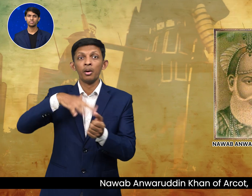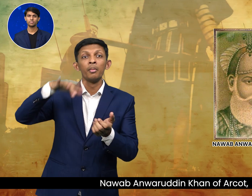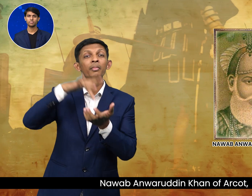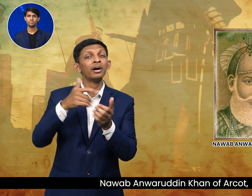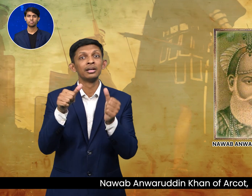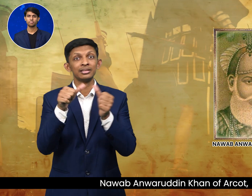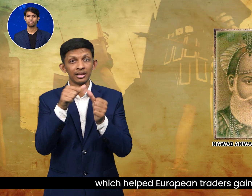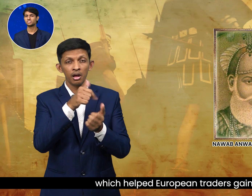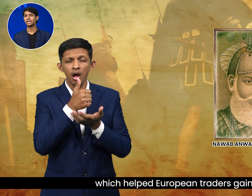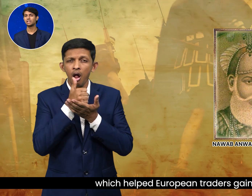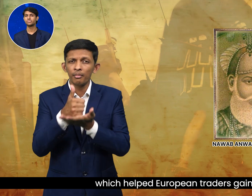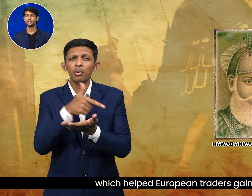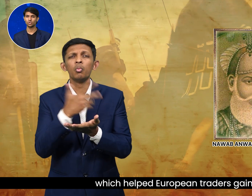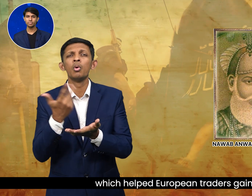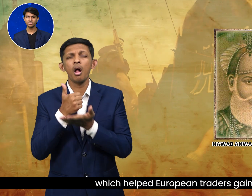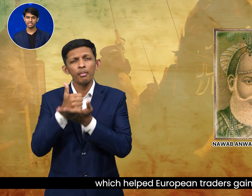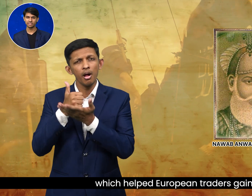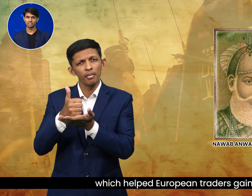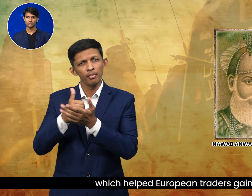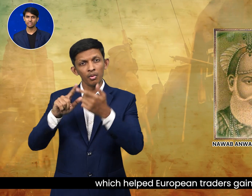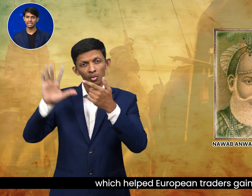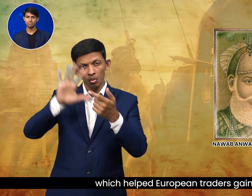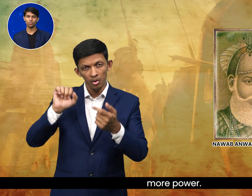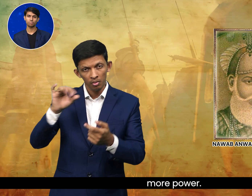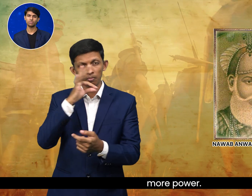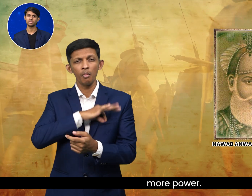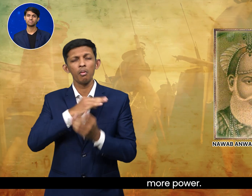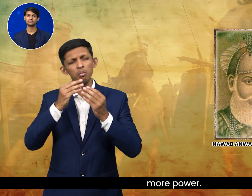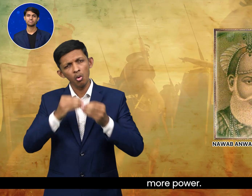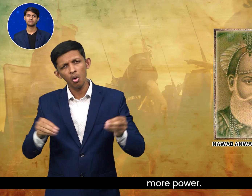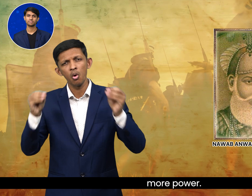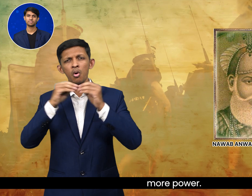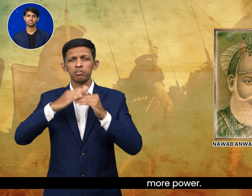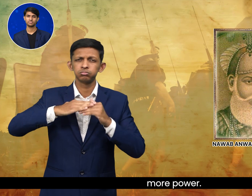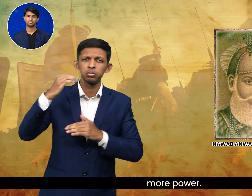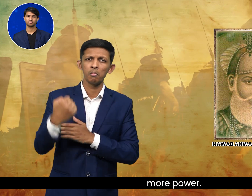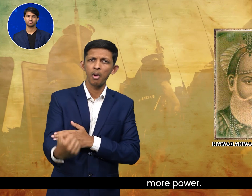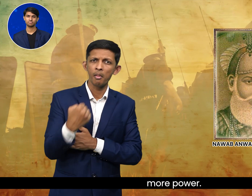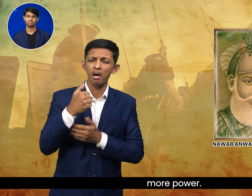Arcot, which helped European traders to gain more power.